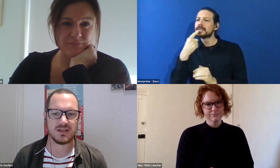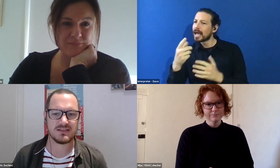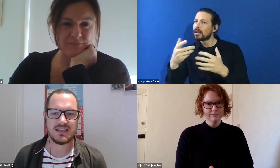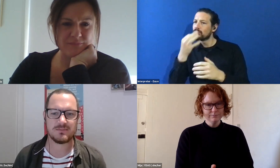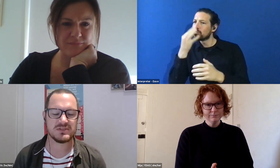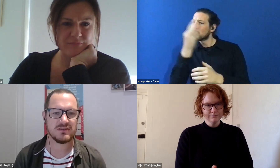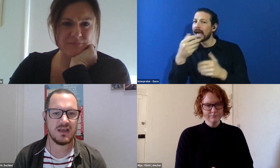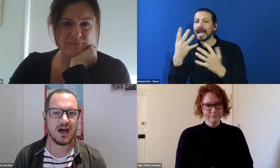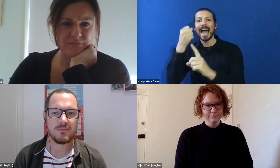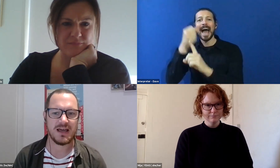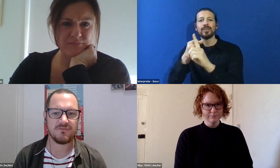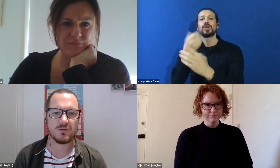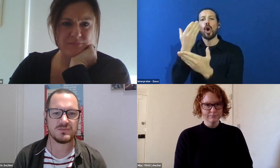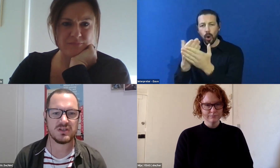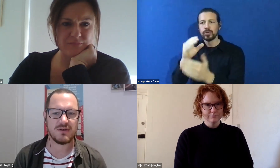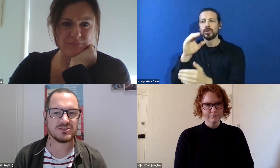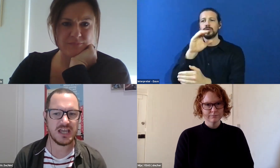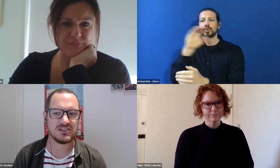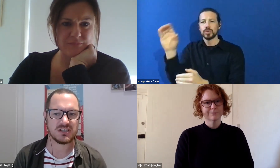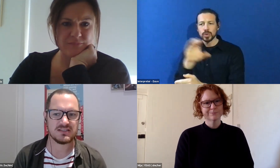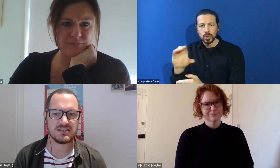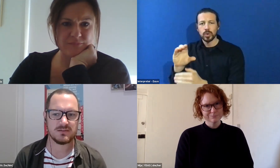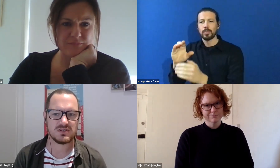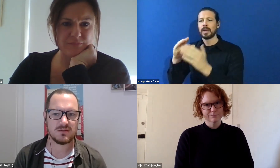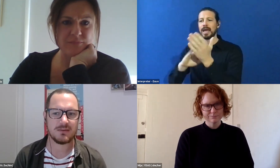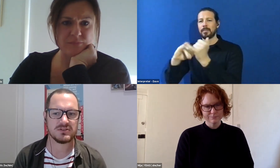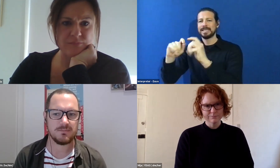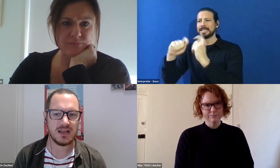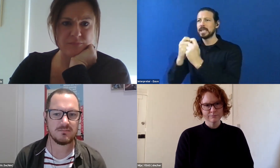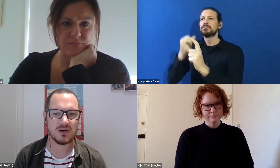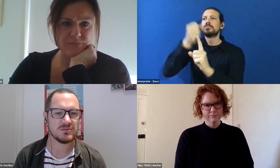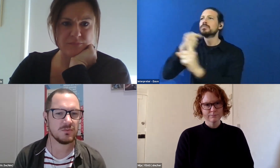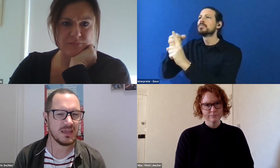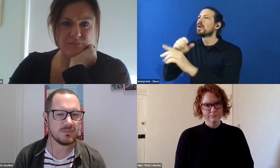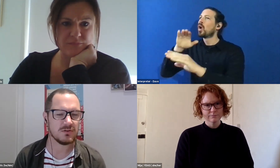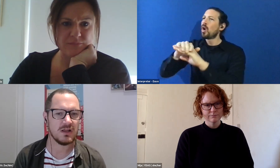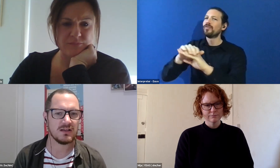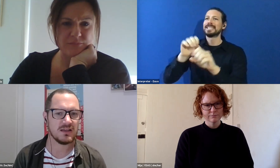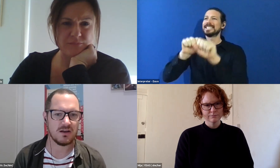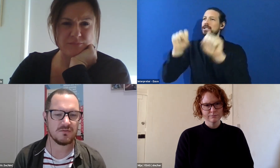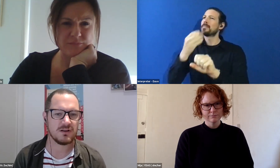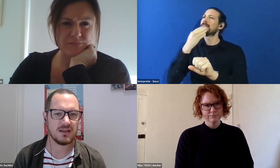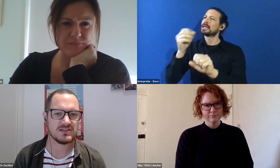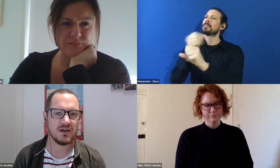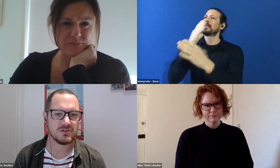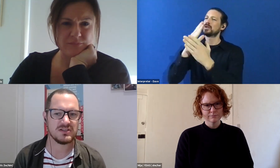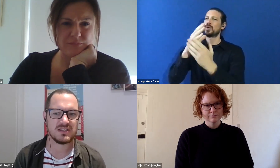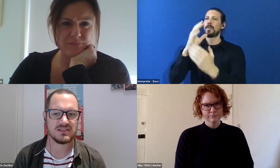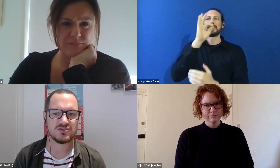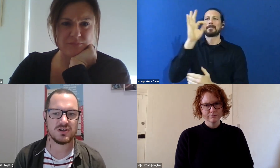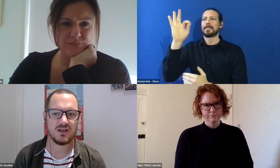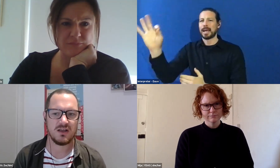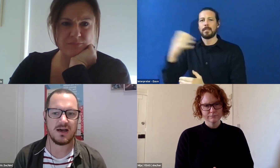Zoom and Teams and other platforms around changing the systems to be able to pin multiple people, for